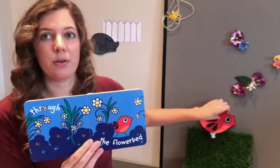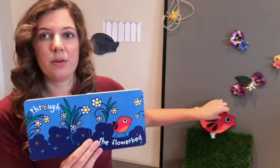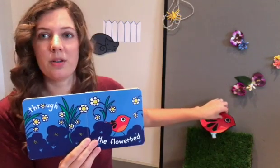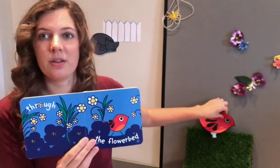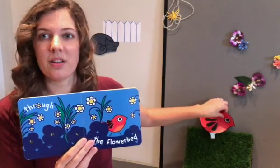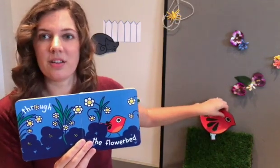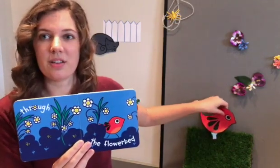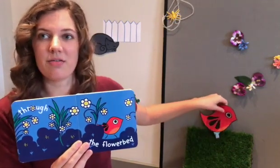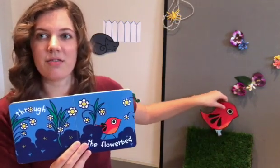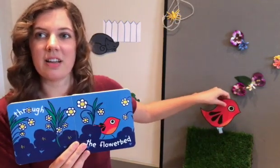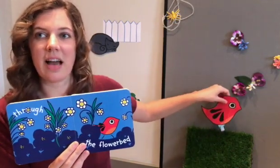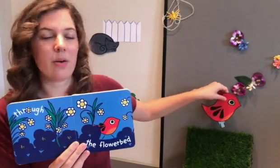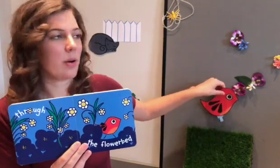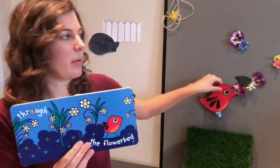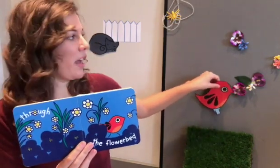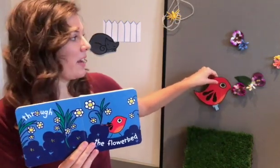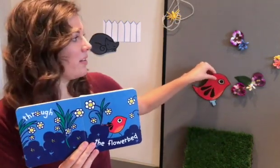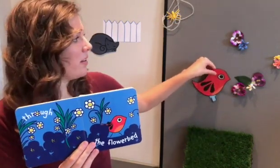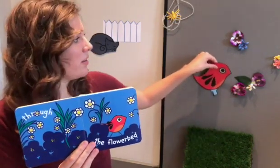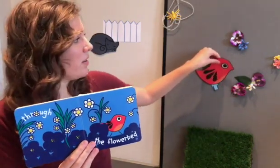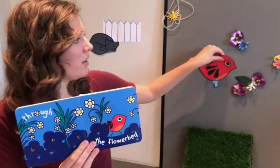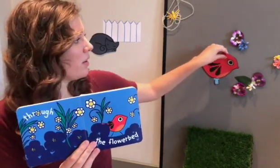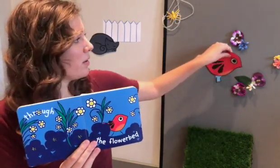Through the flower bed.